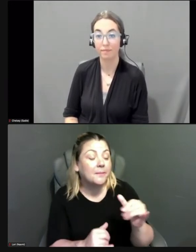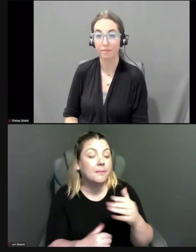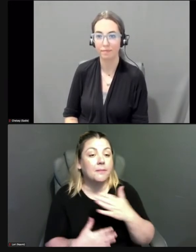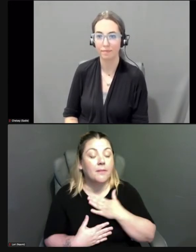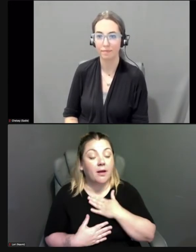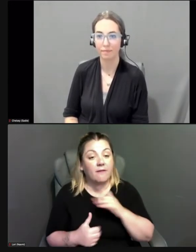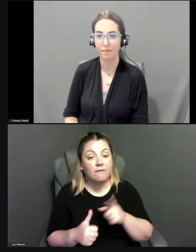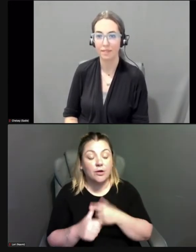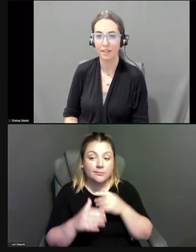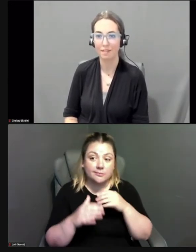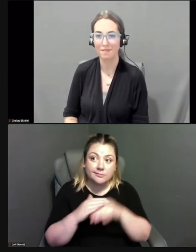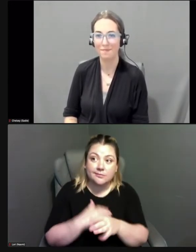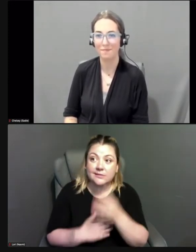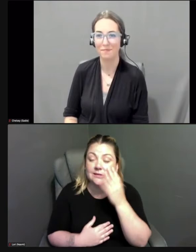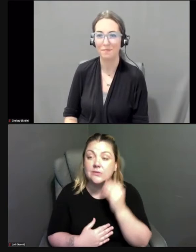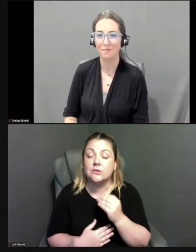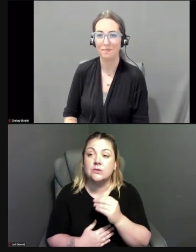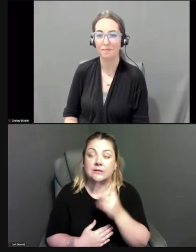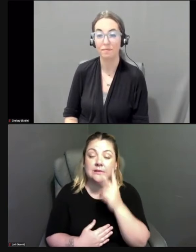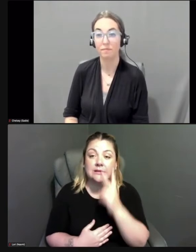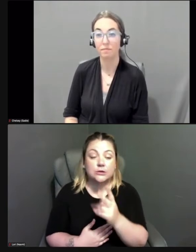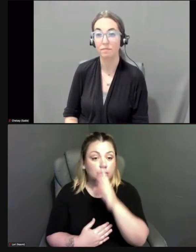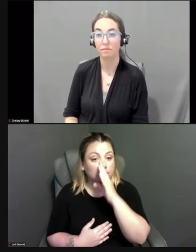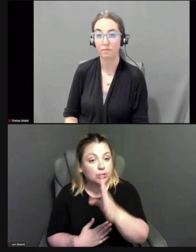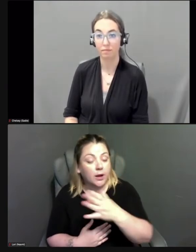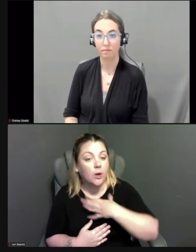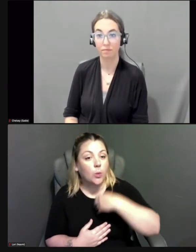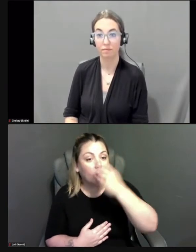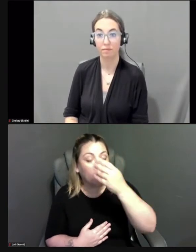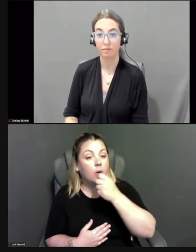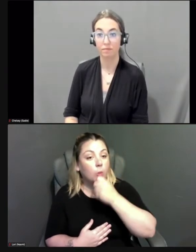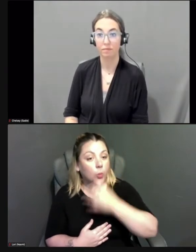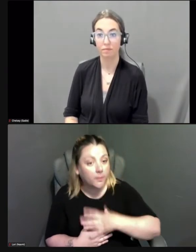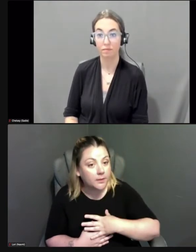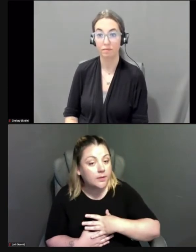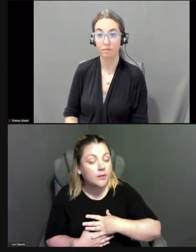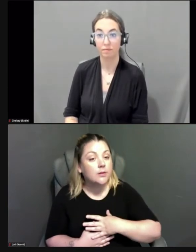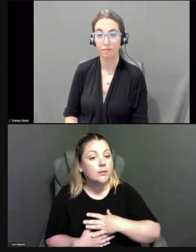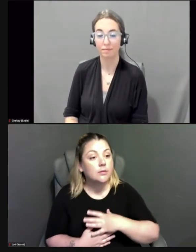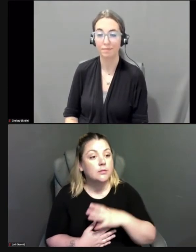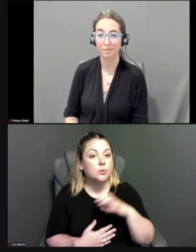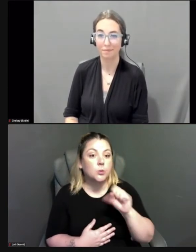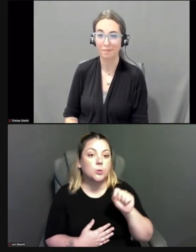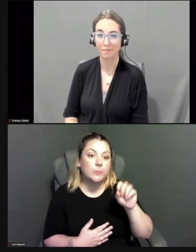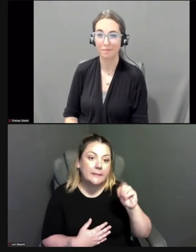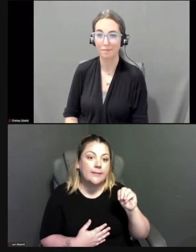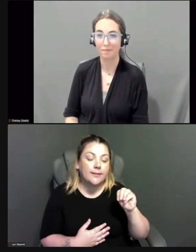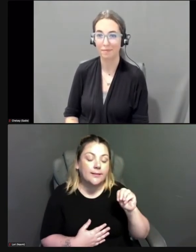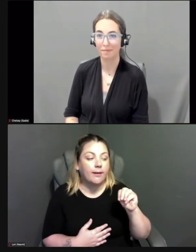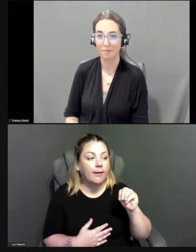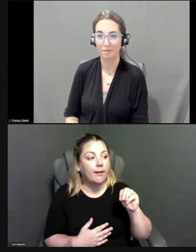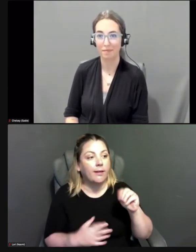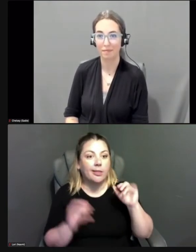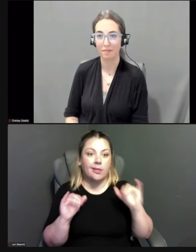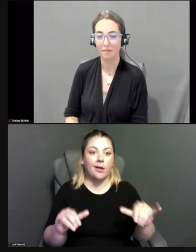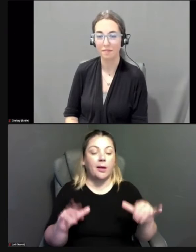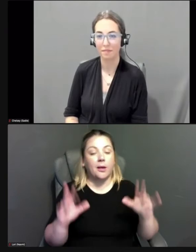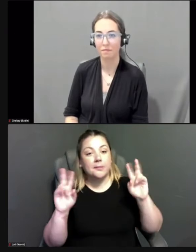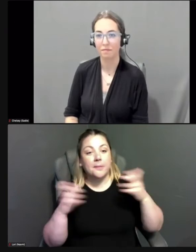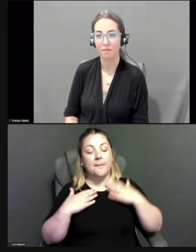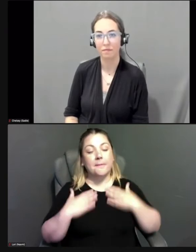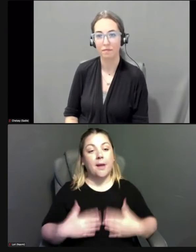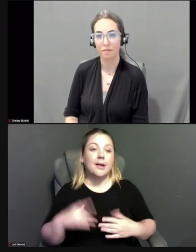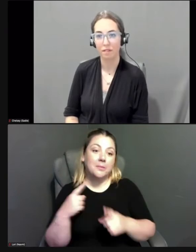were, you know, straight size white women on social media and, you know, this very mainstream, like, body